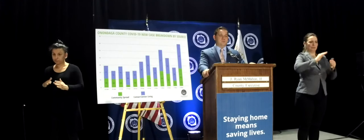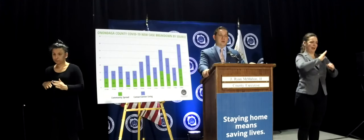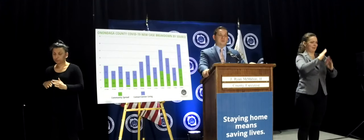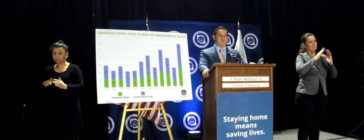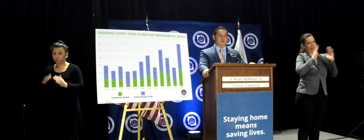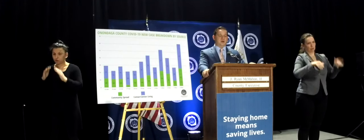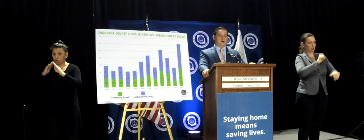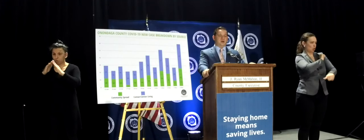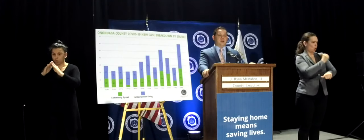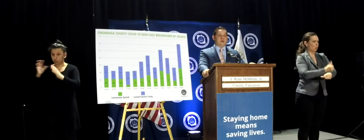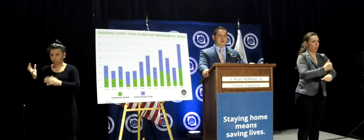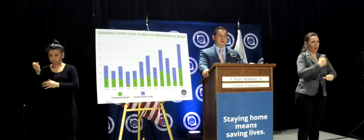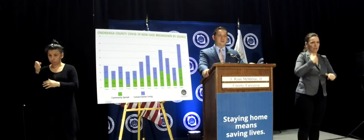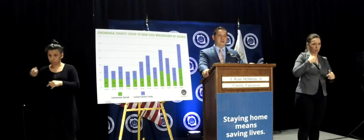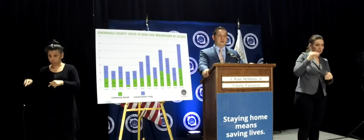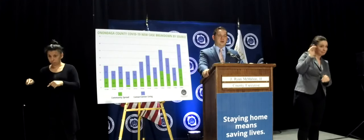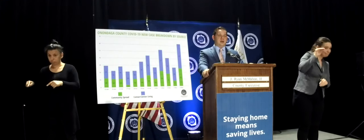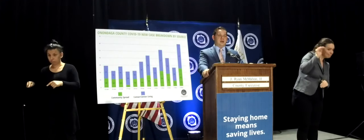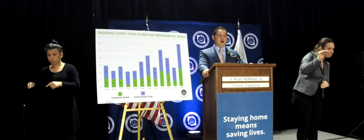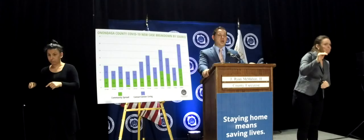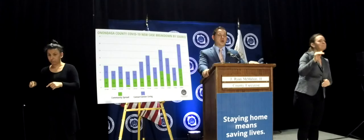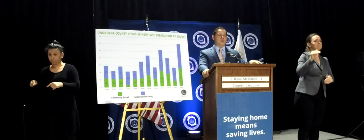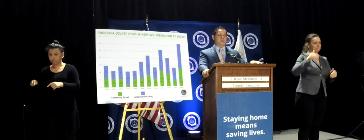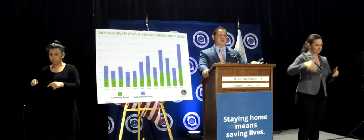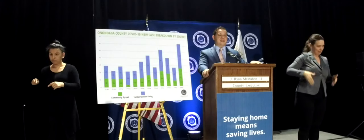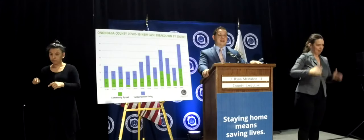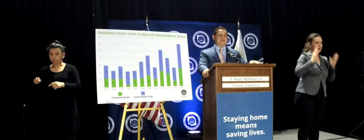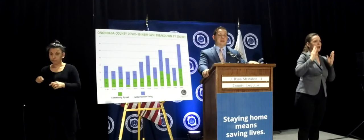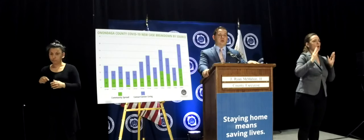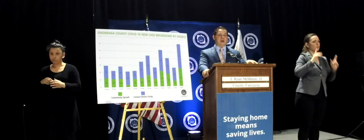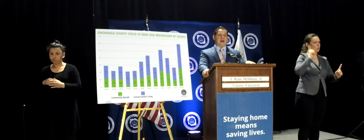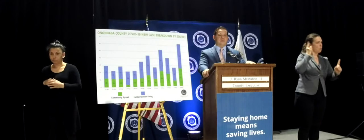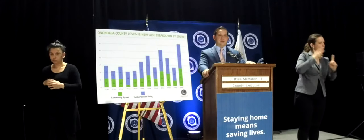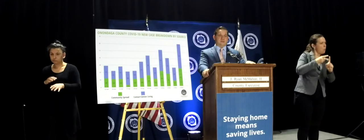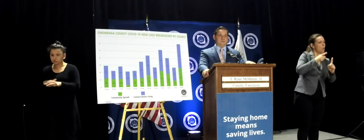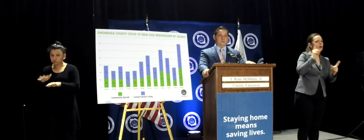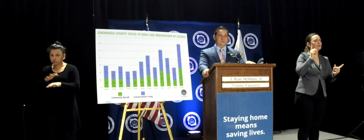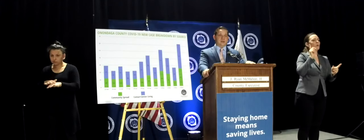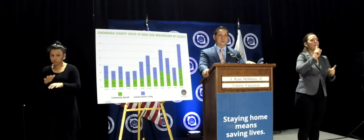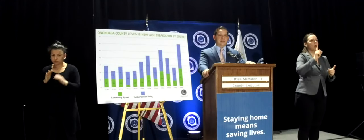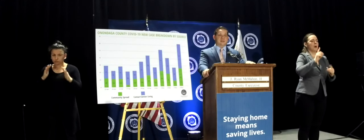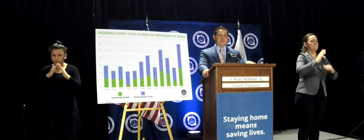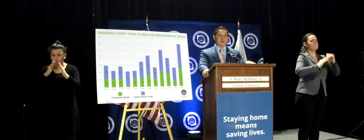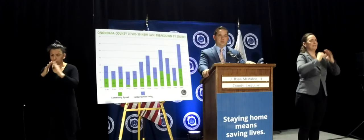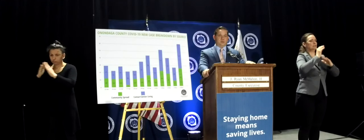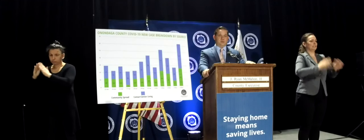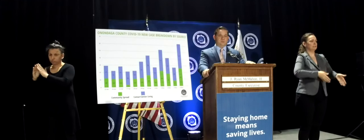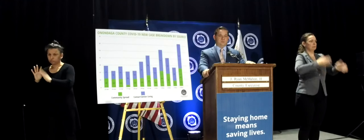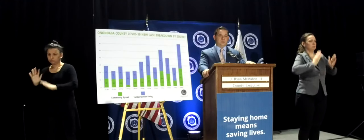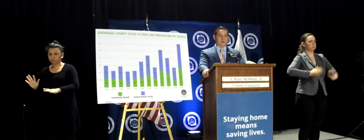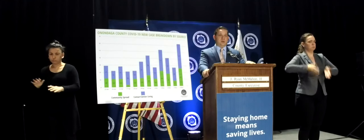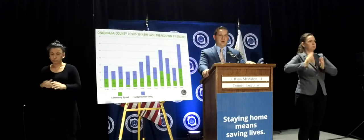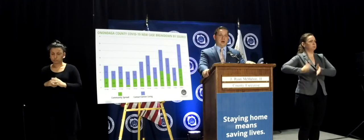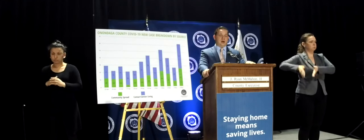spread, if there is either a underrepresented demographic in the testing